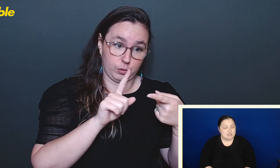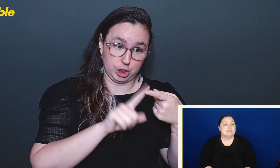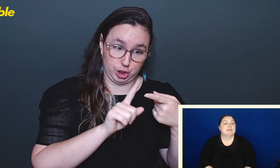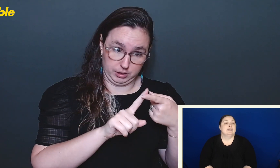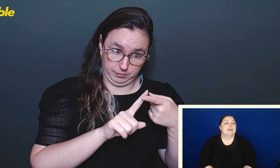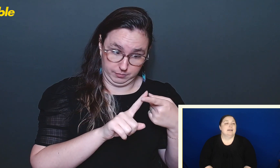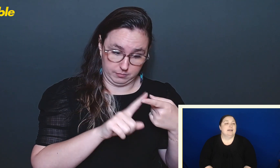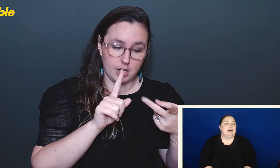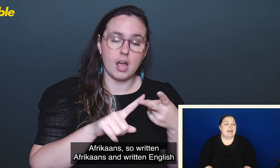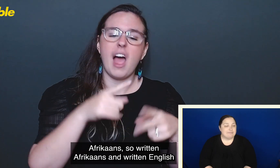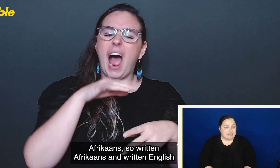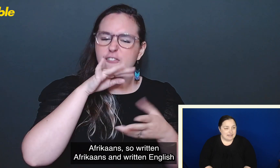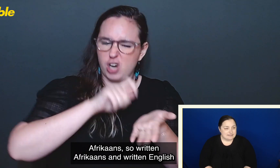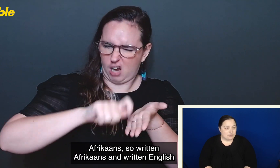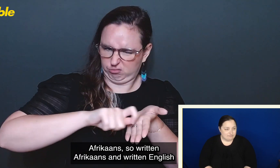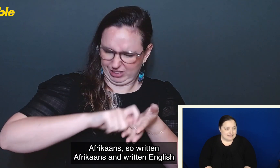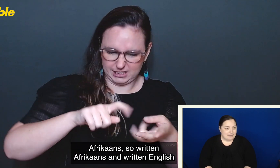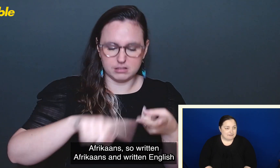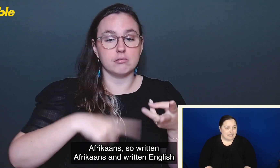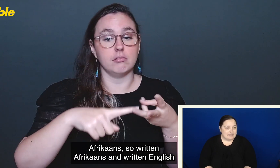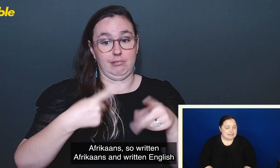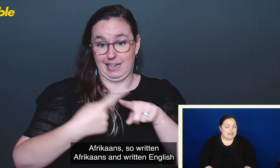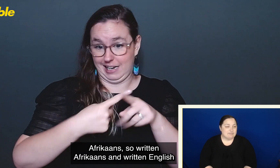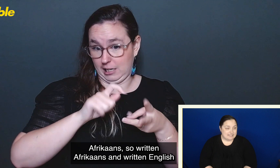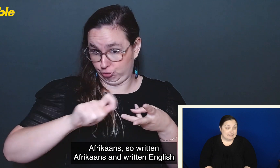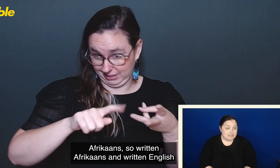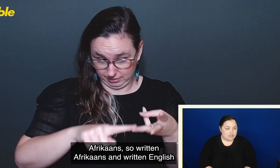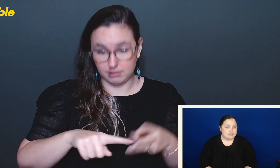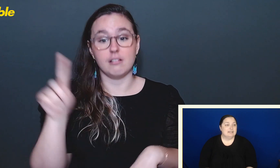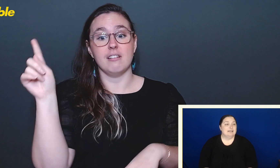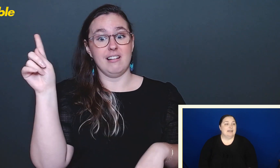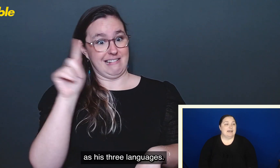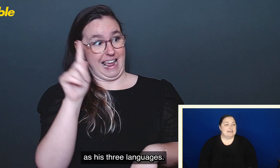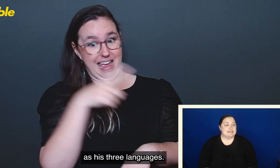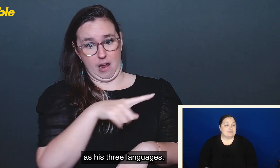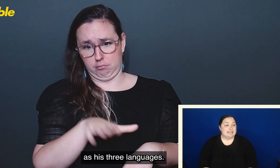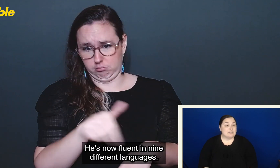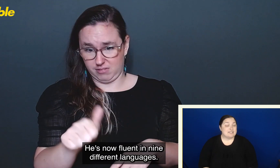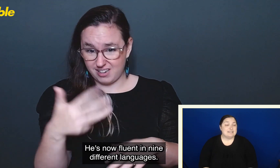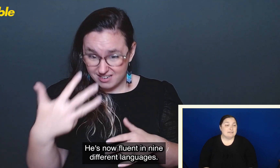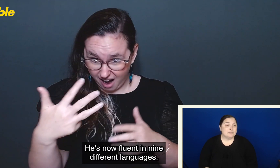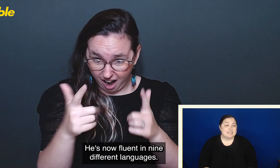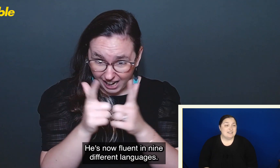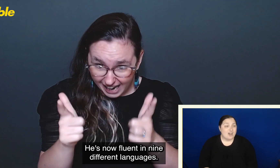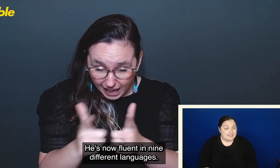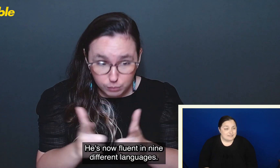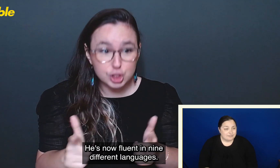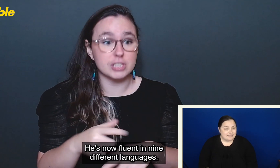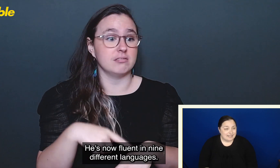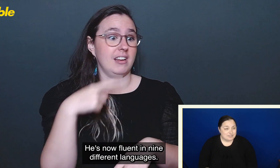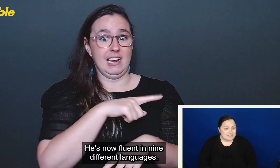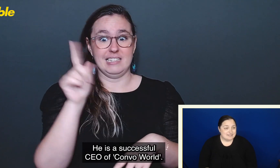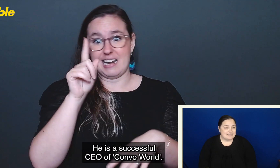Language, Afrikaans, so written Afrikaans and written English, as his 3 languages. He's now fluent in 9